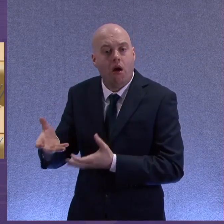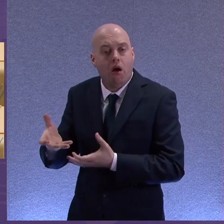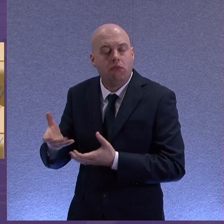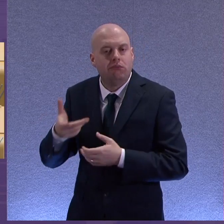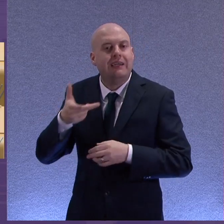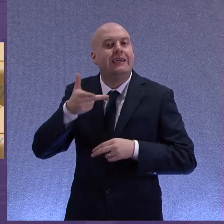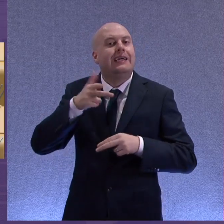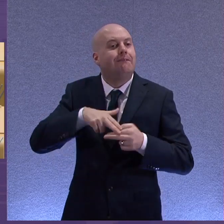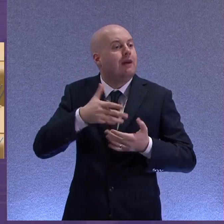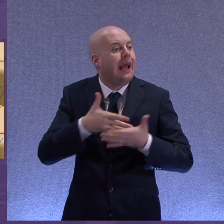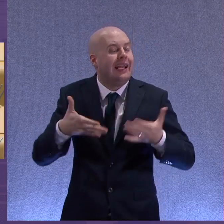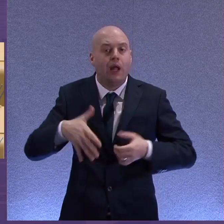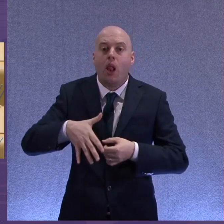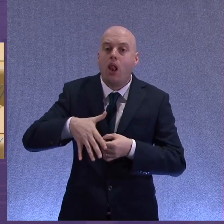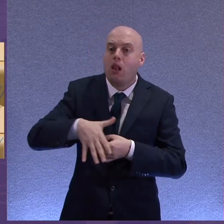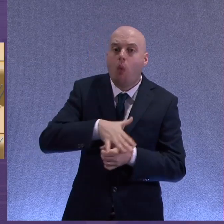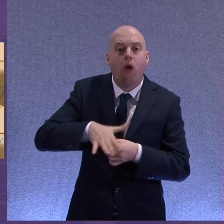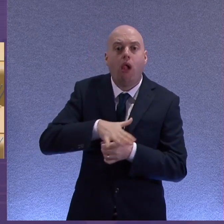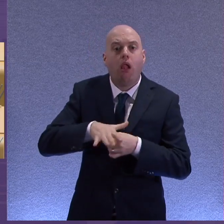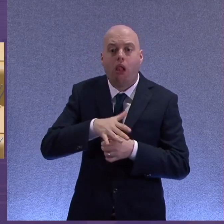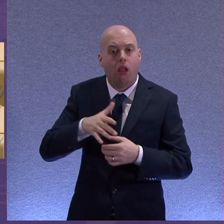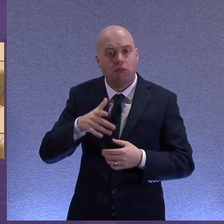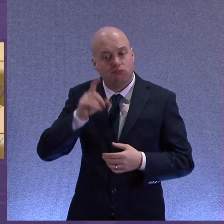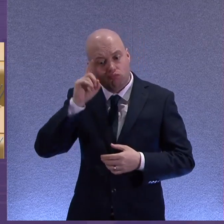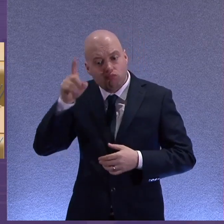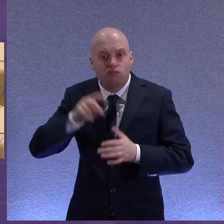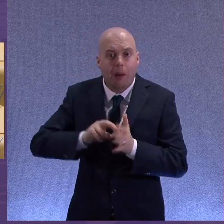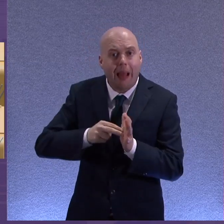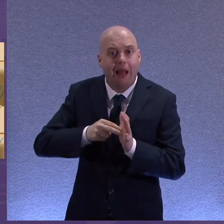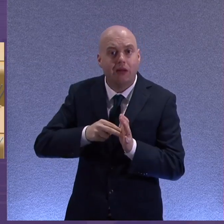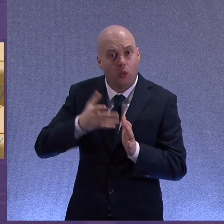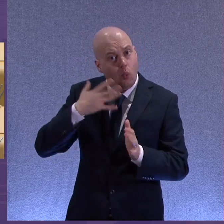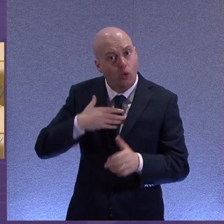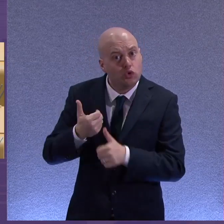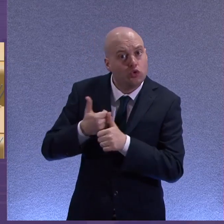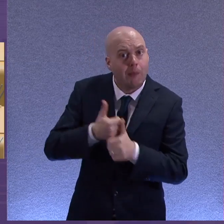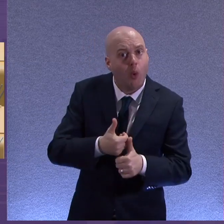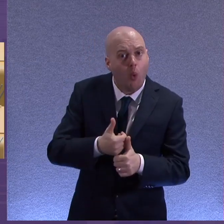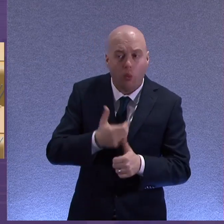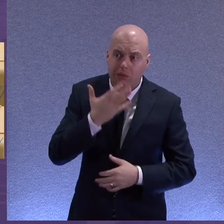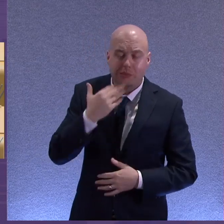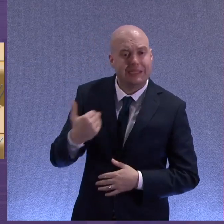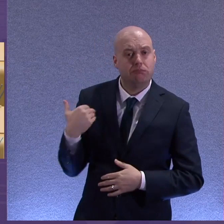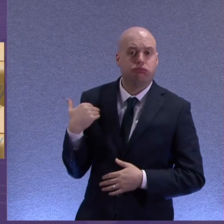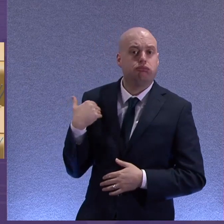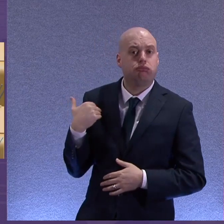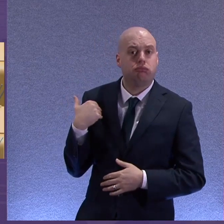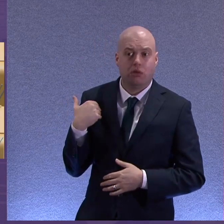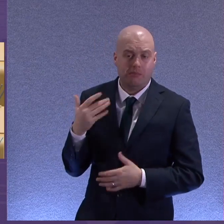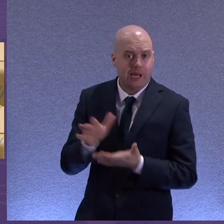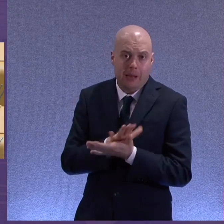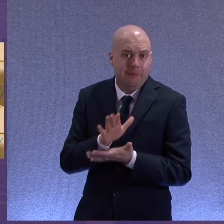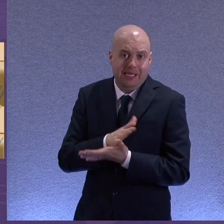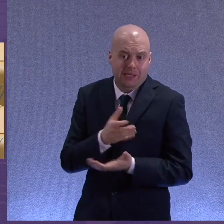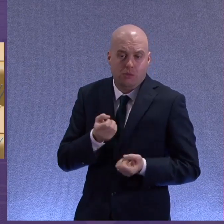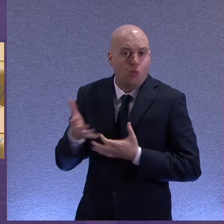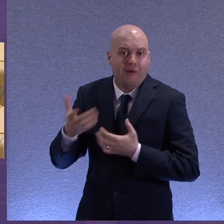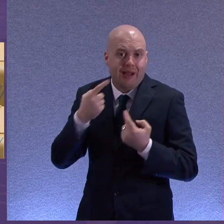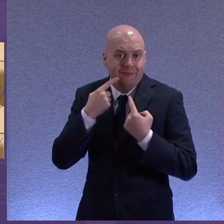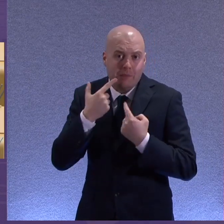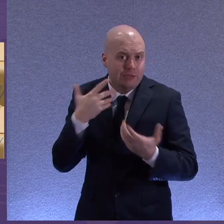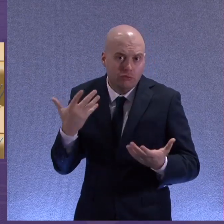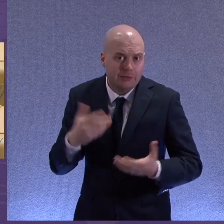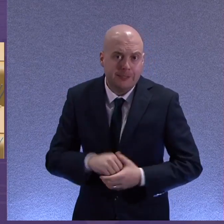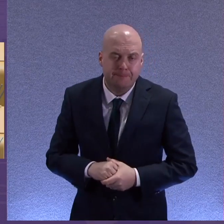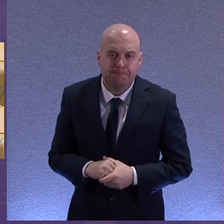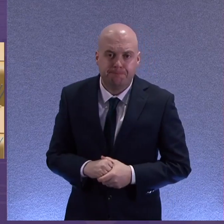forward, ask for support if they require it, so that they can help with the resilience of their own community. But I think the point is